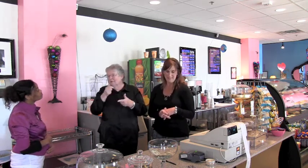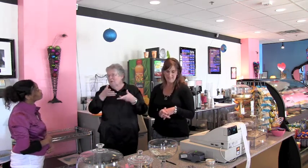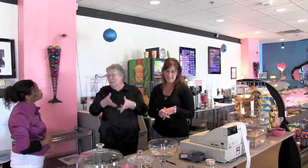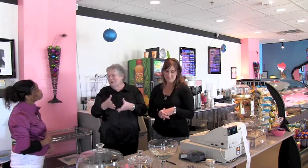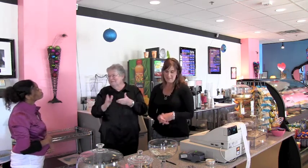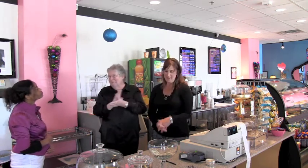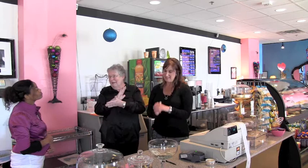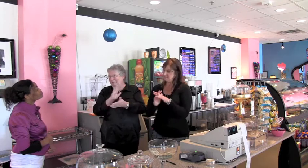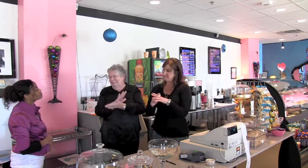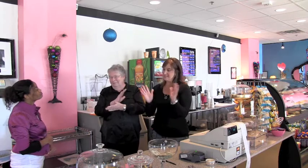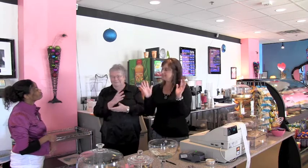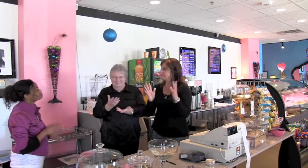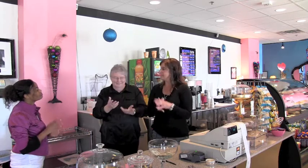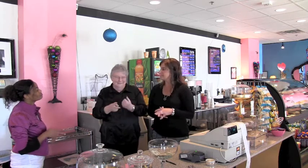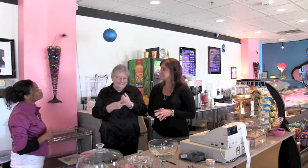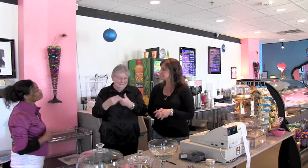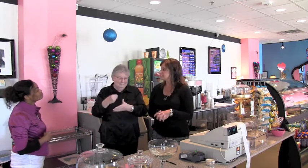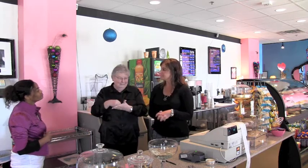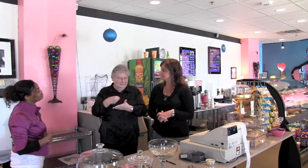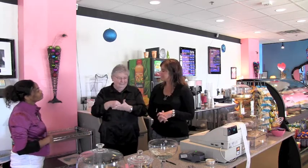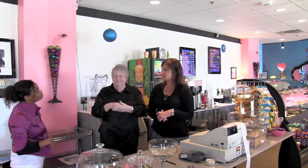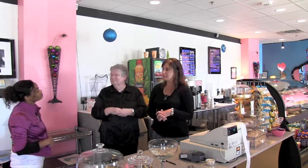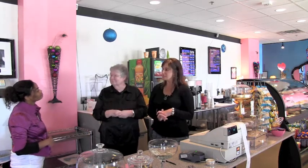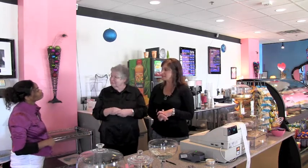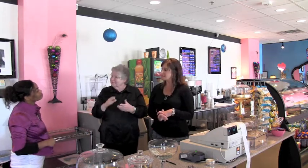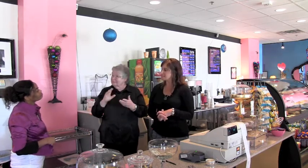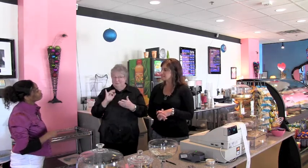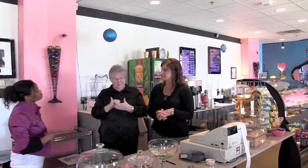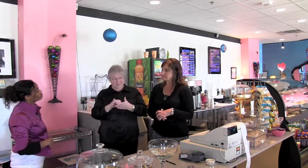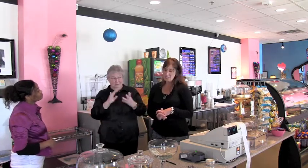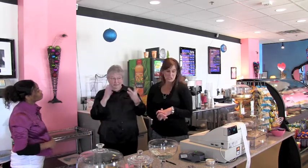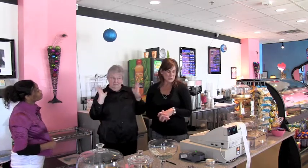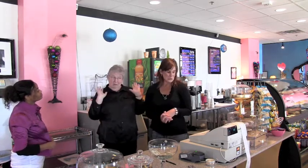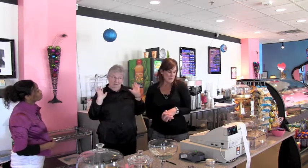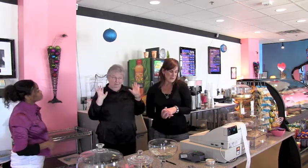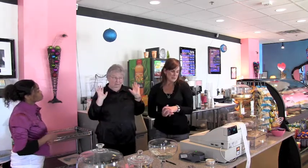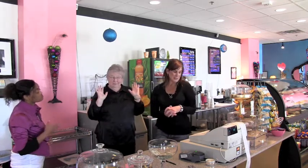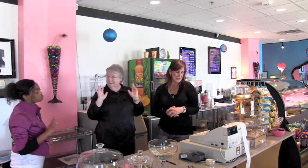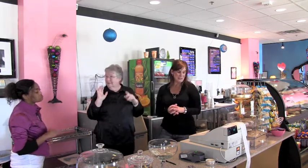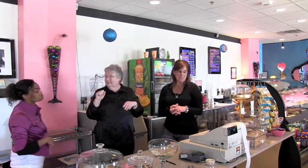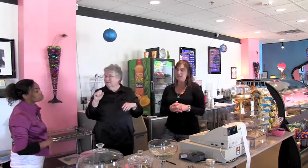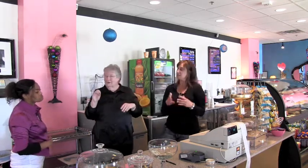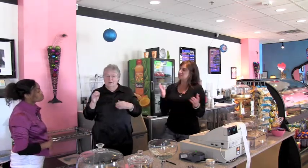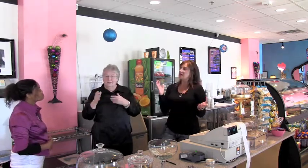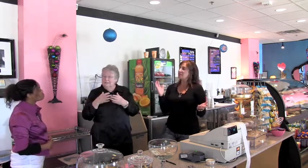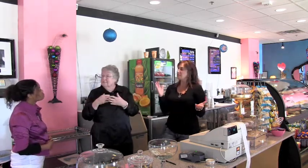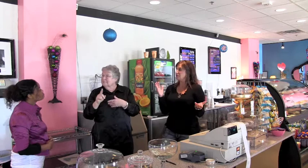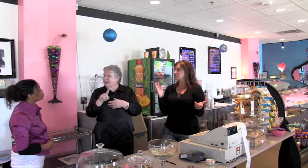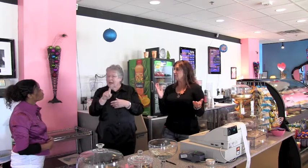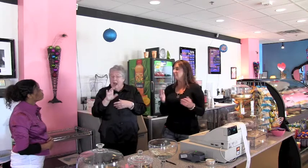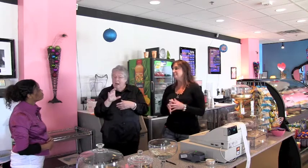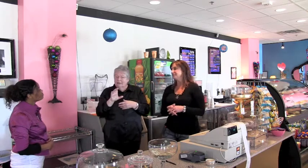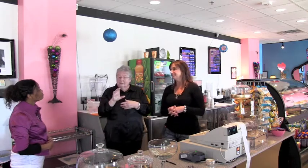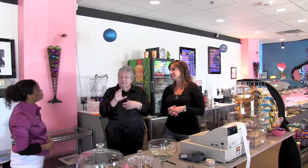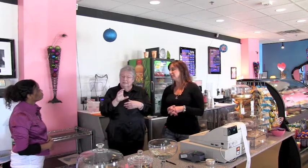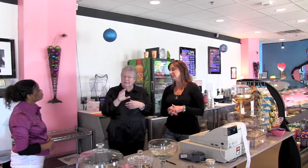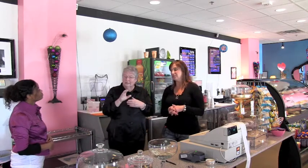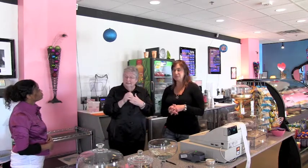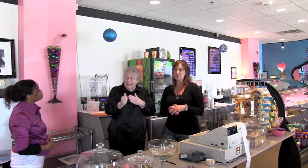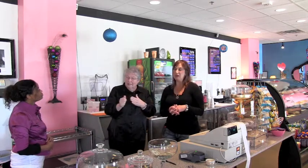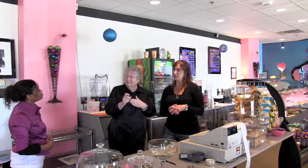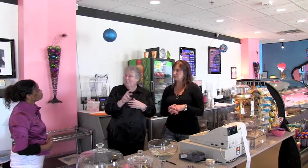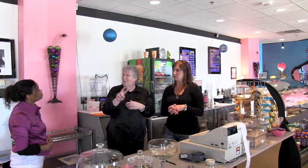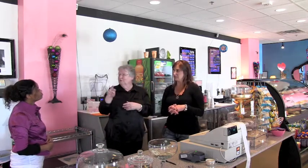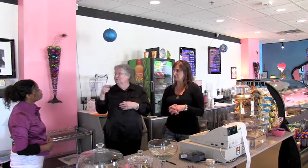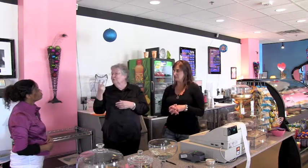Yeah, and that's that process. So no matter if it's a $100 order or